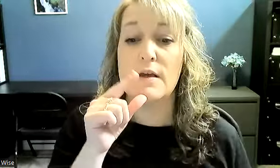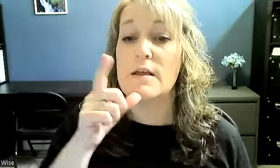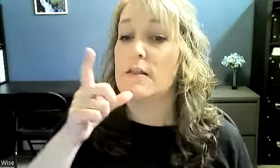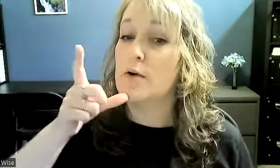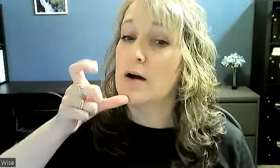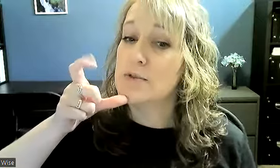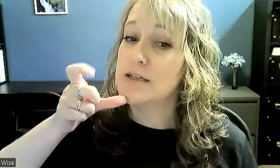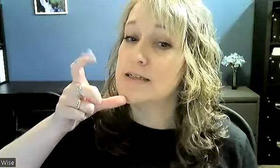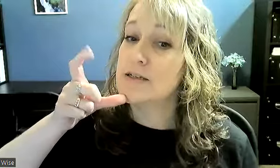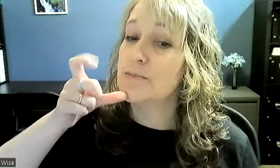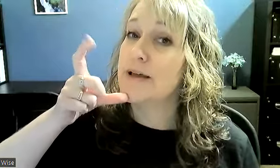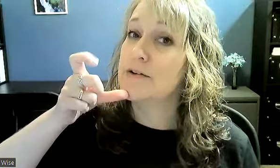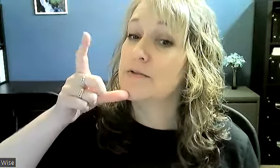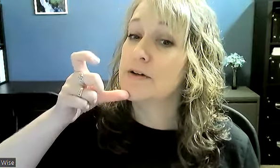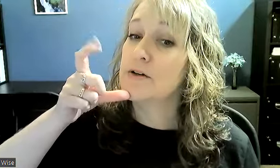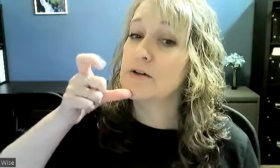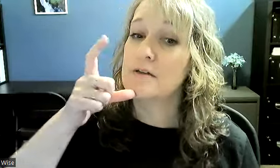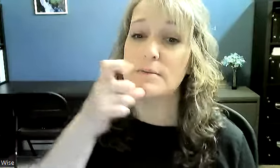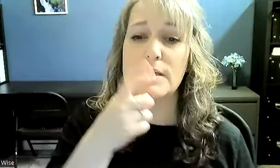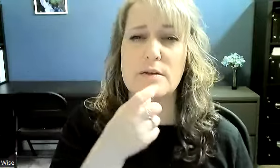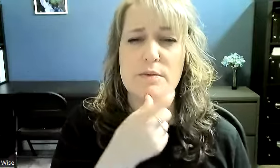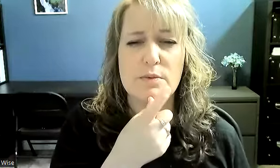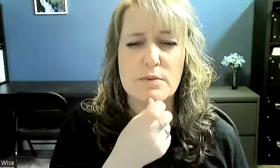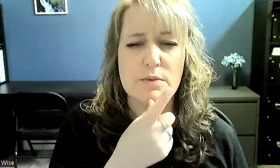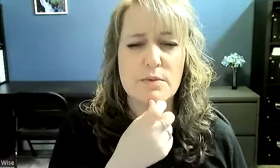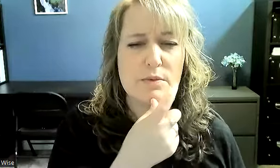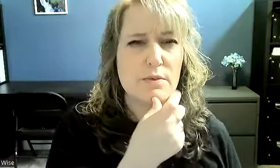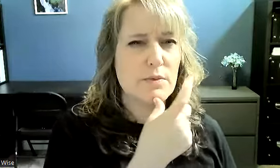The other option is to bend your finger a little bit.